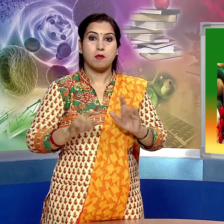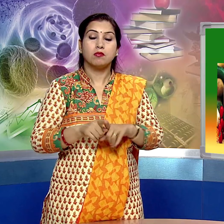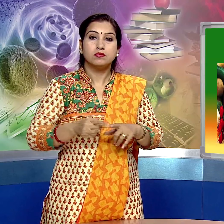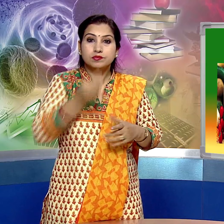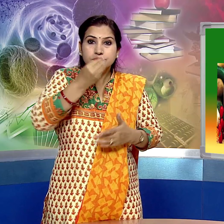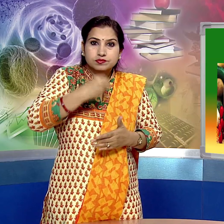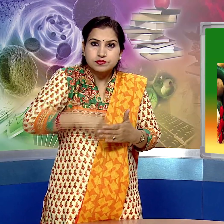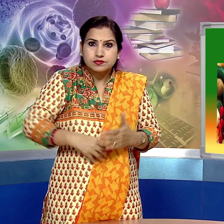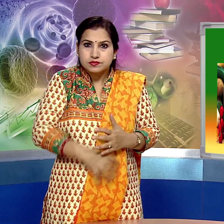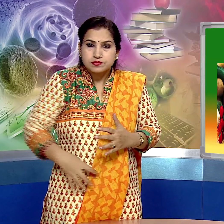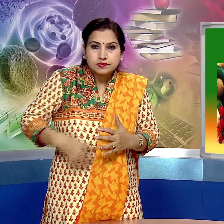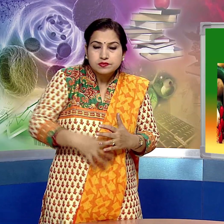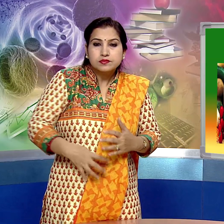keep the digestive system healthy,